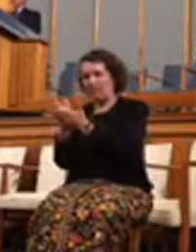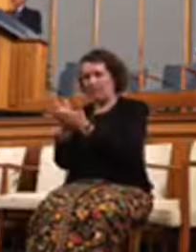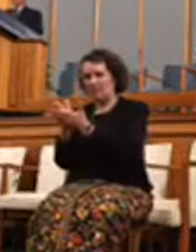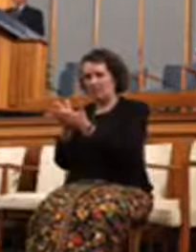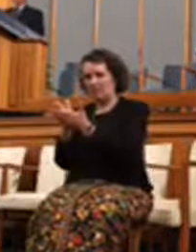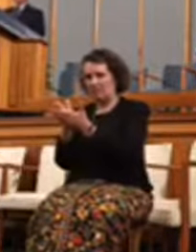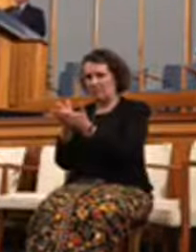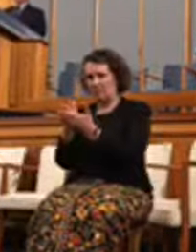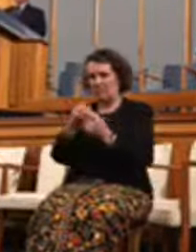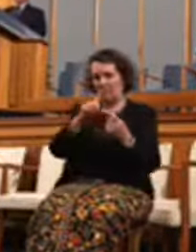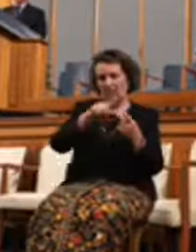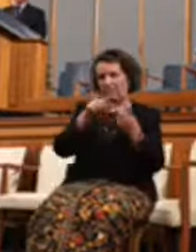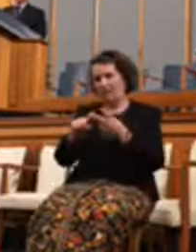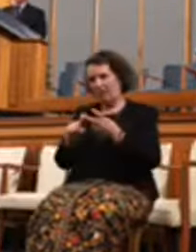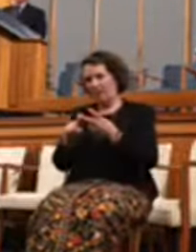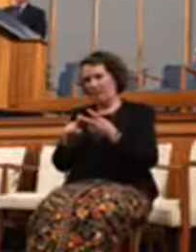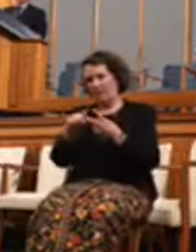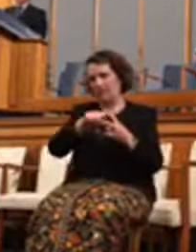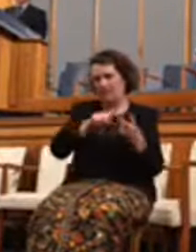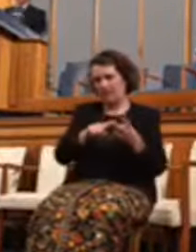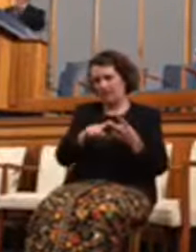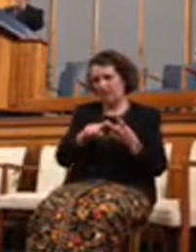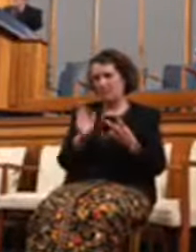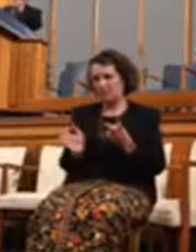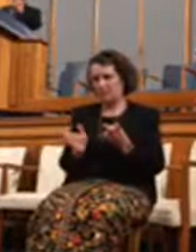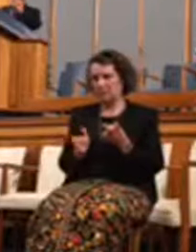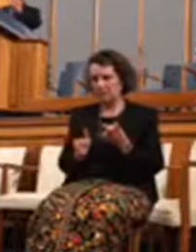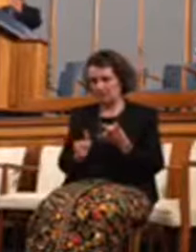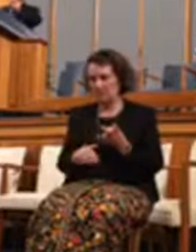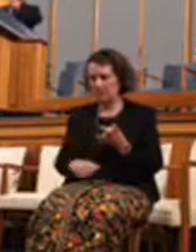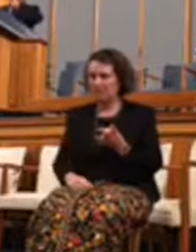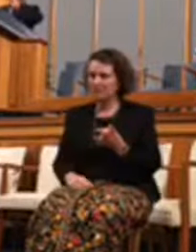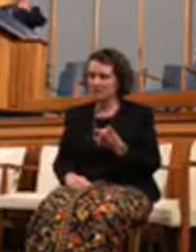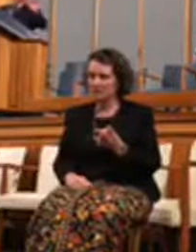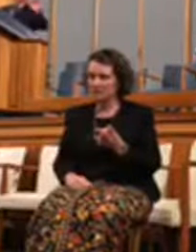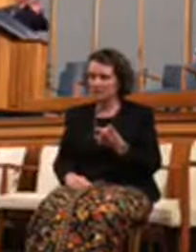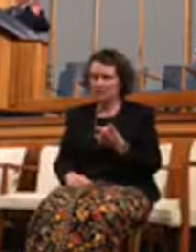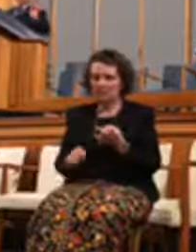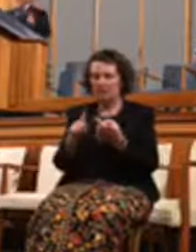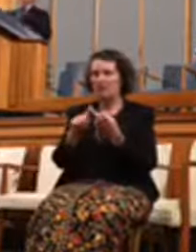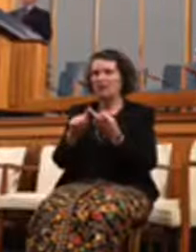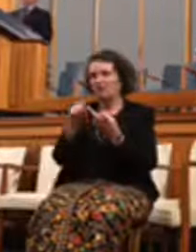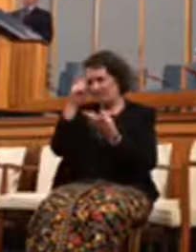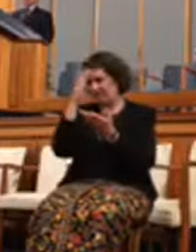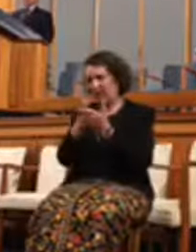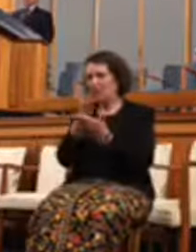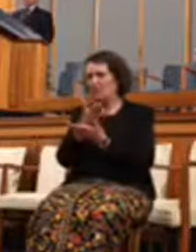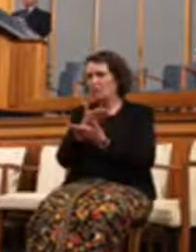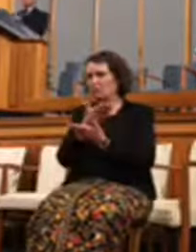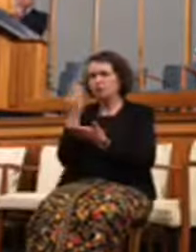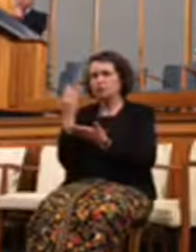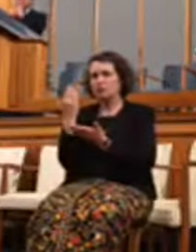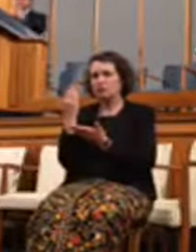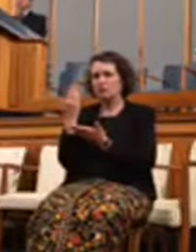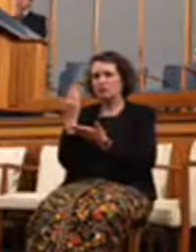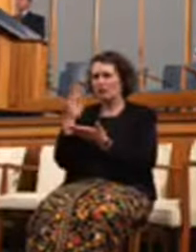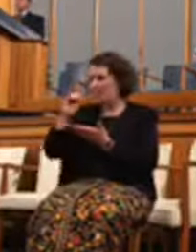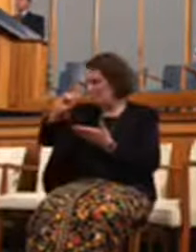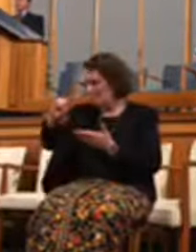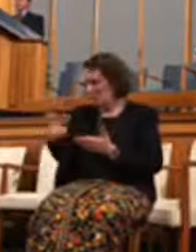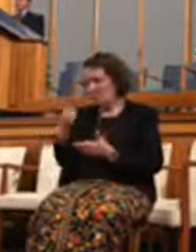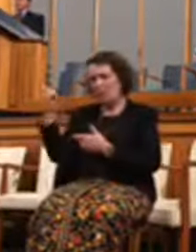And Hebrews 11 verse 6 says, without faith, it is impossible to please God. It is